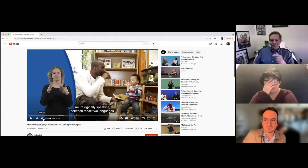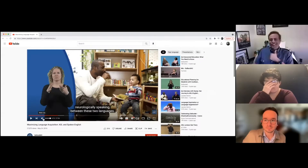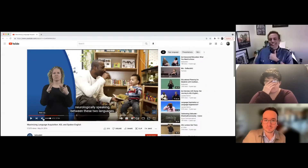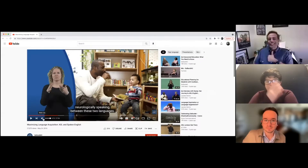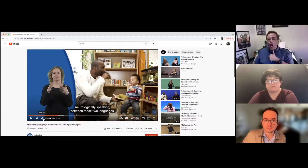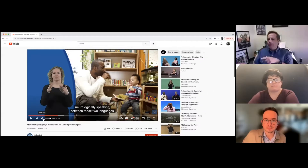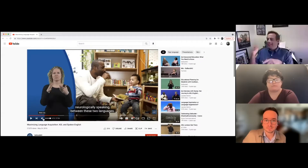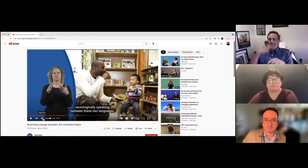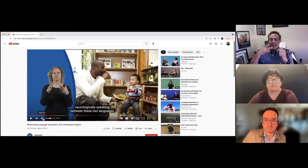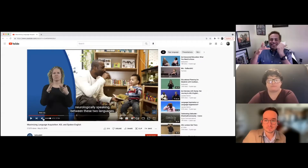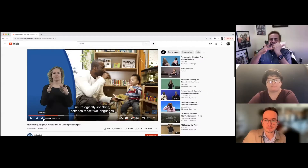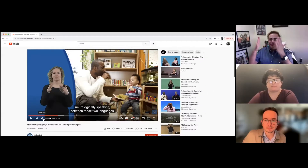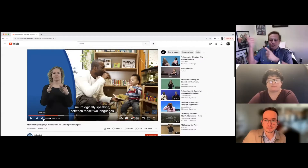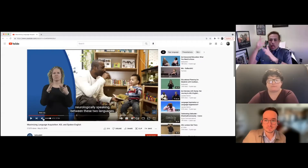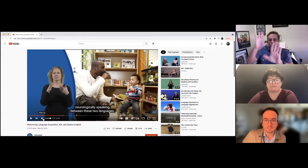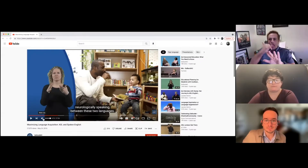Yeah.